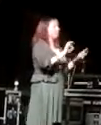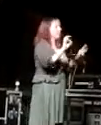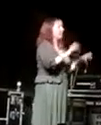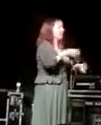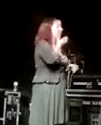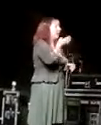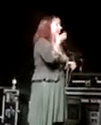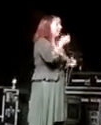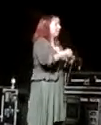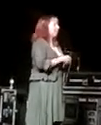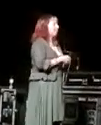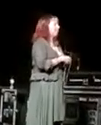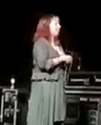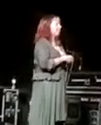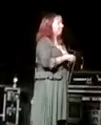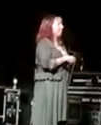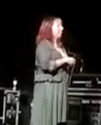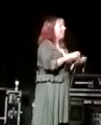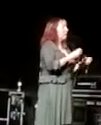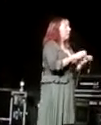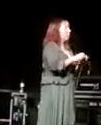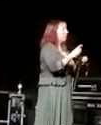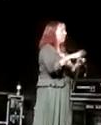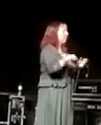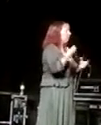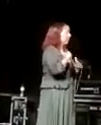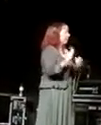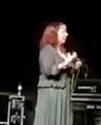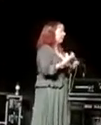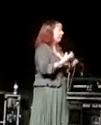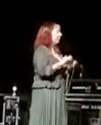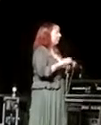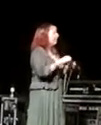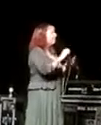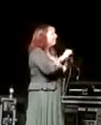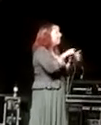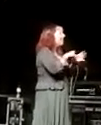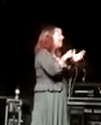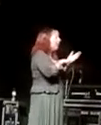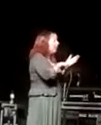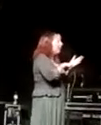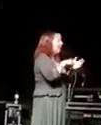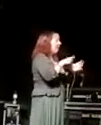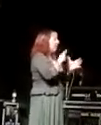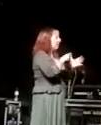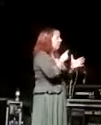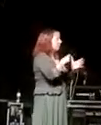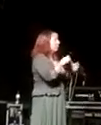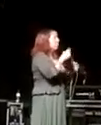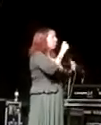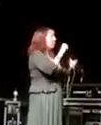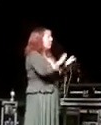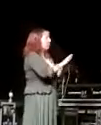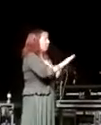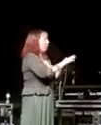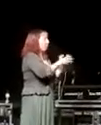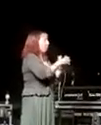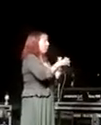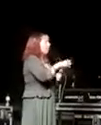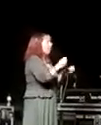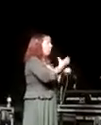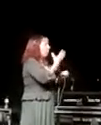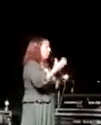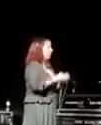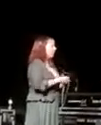Speciality beers. Bronze medal, it's Peak Ales Chatsworth Gold. The